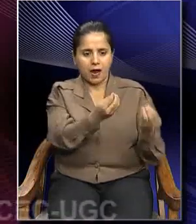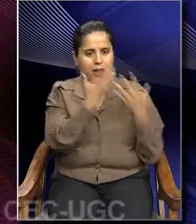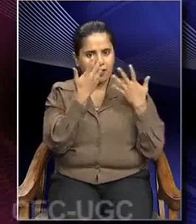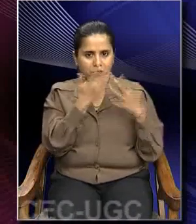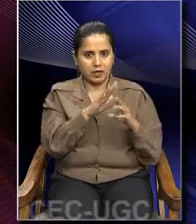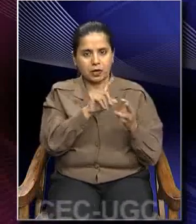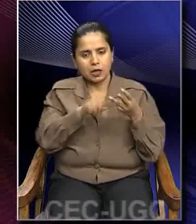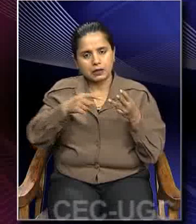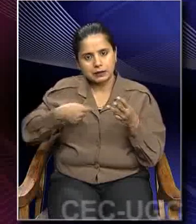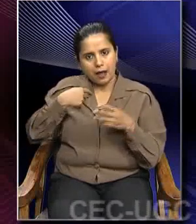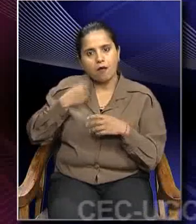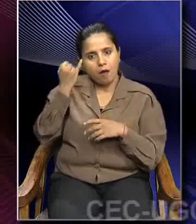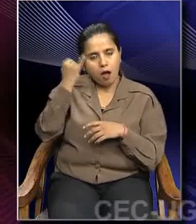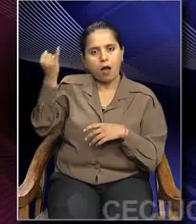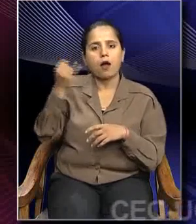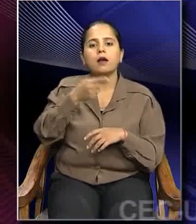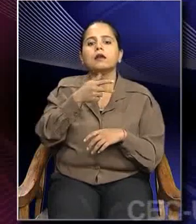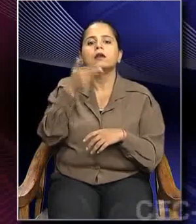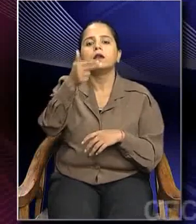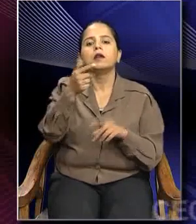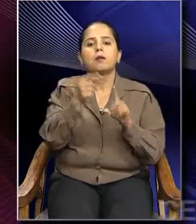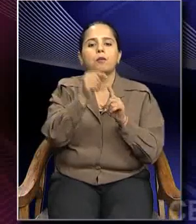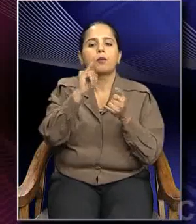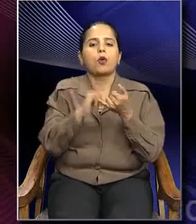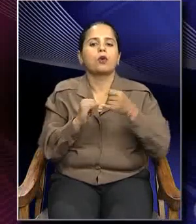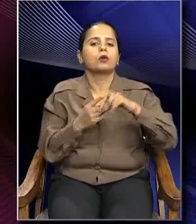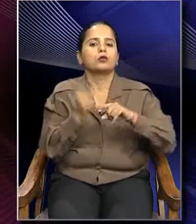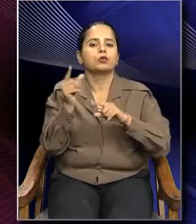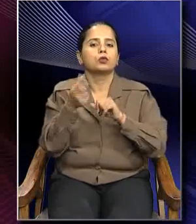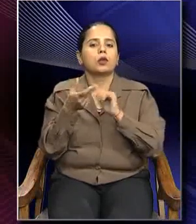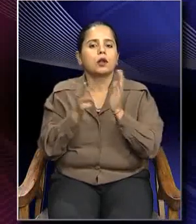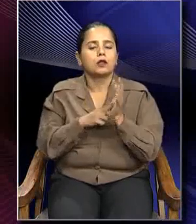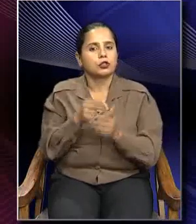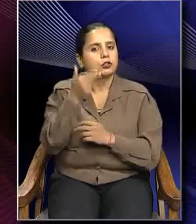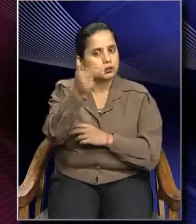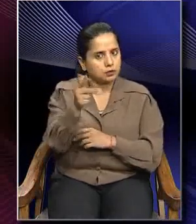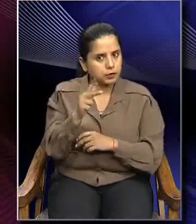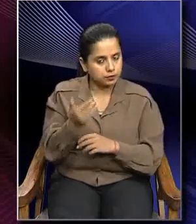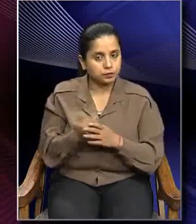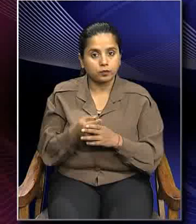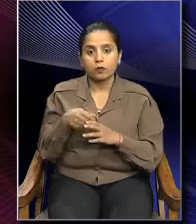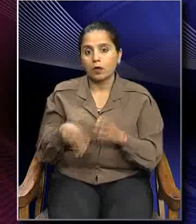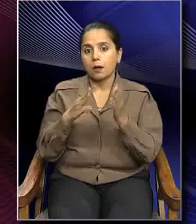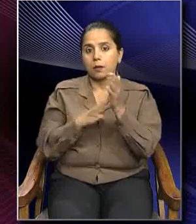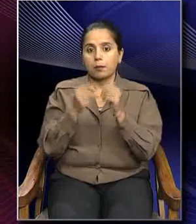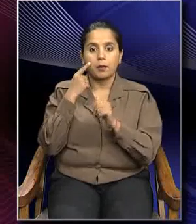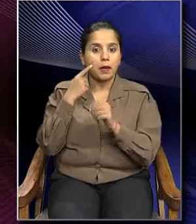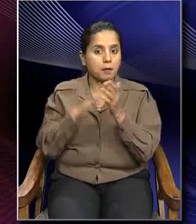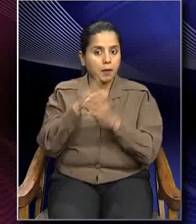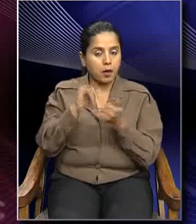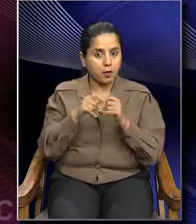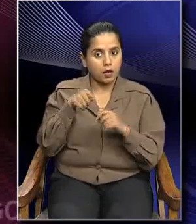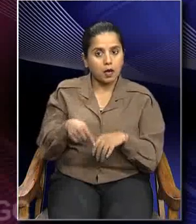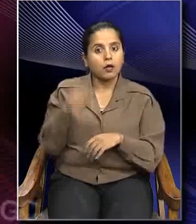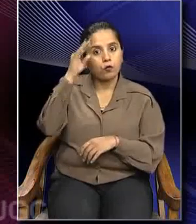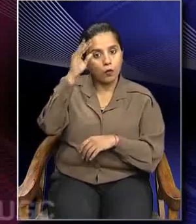as postulation or arthapatti. And Mīmāṃsakas, they are